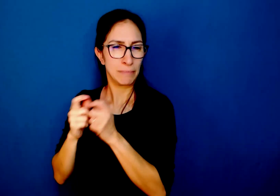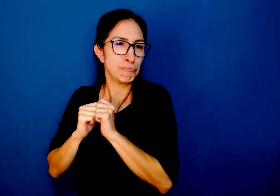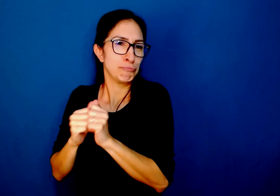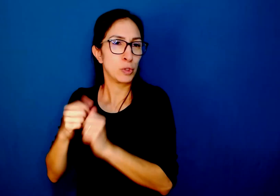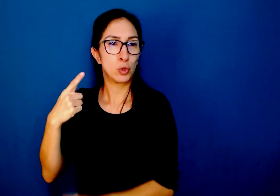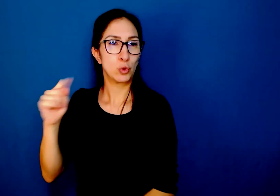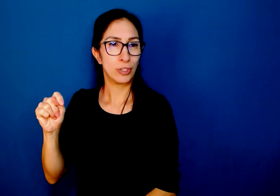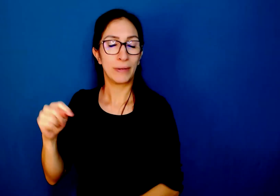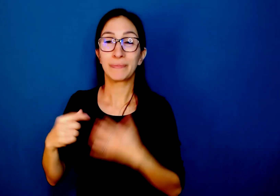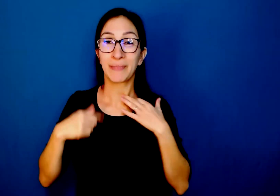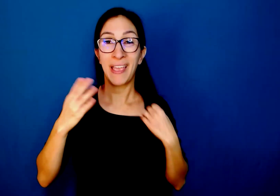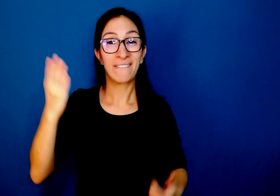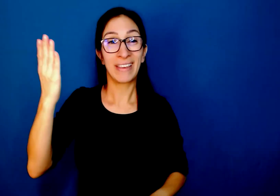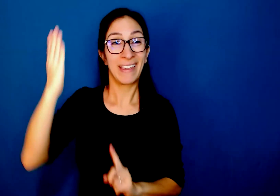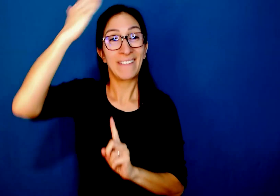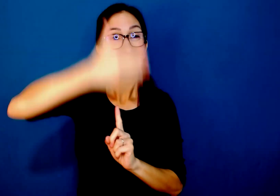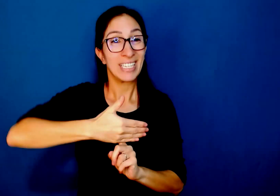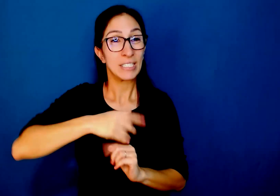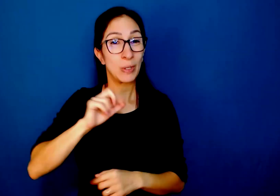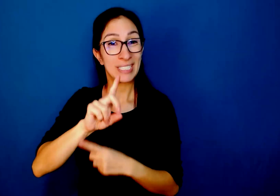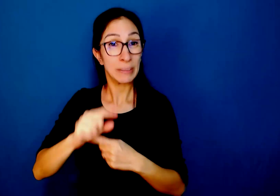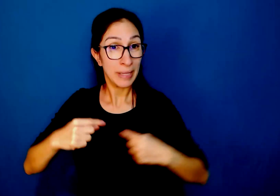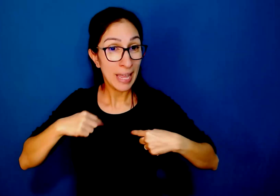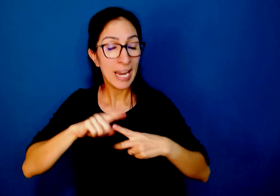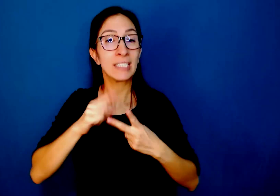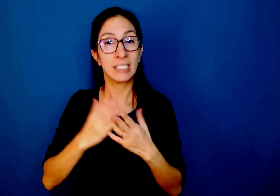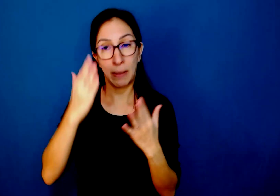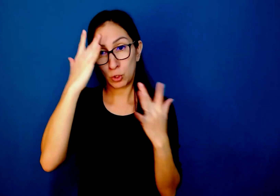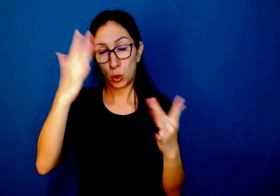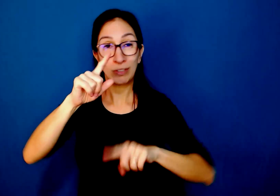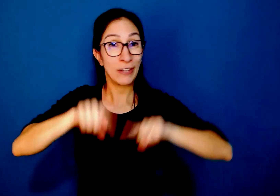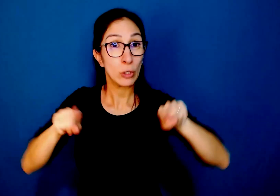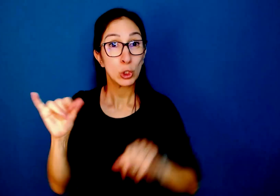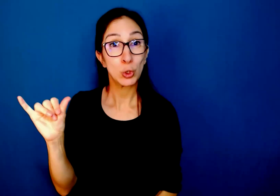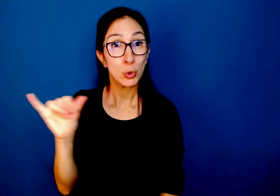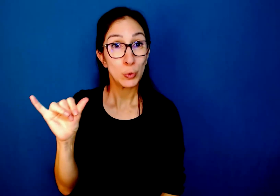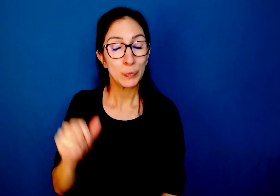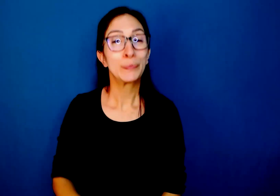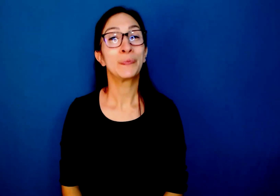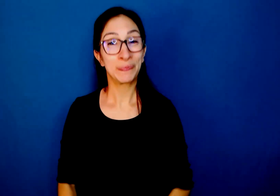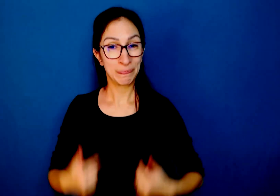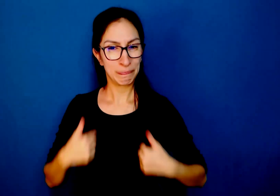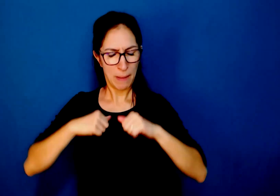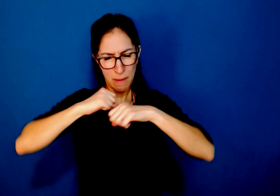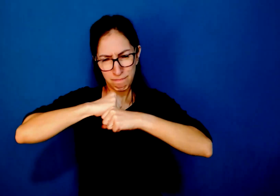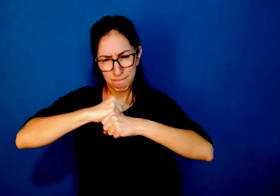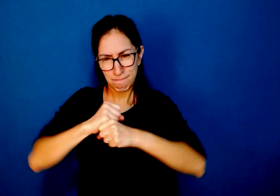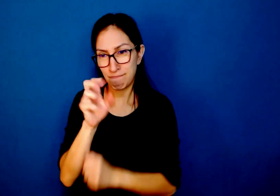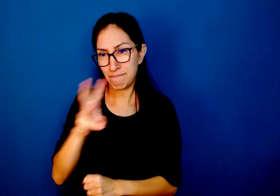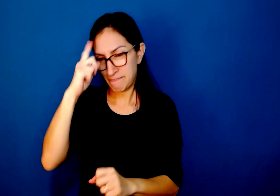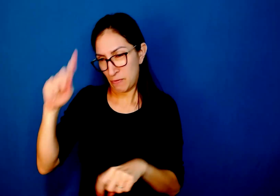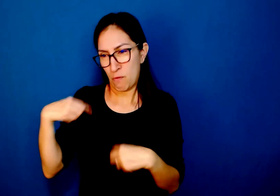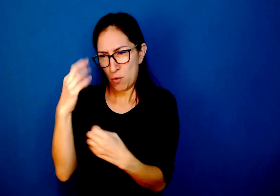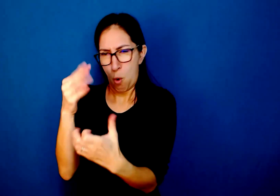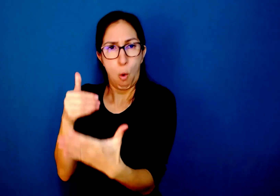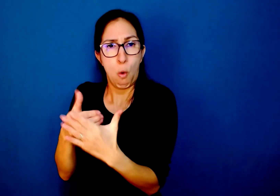invisible disability and some neurodivergence too. I've been building websites for almost 30 years, and I've been using WordPress for